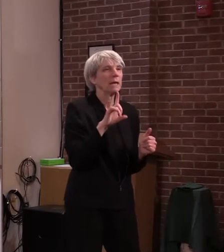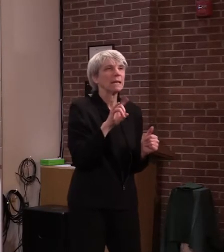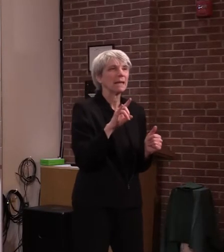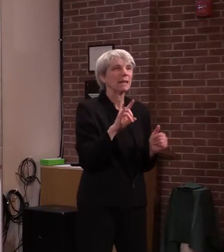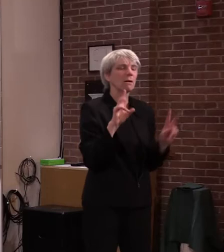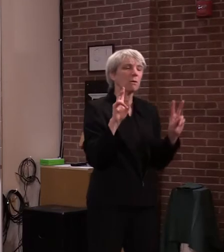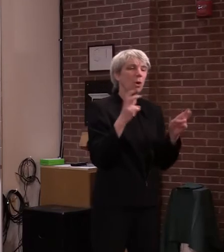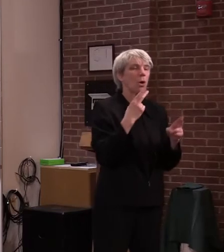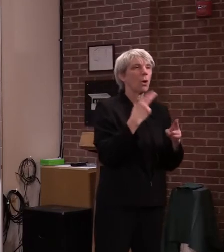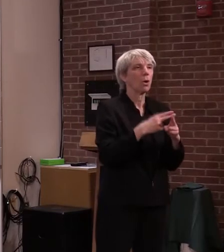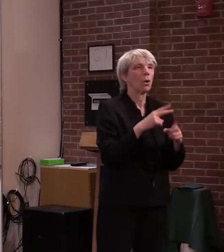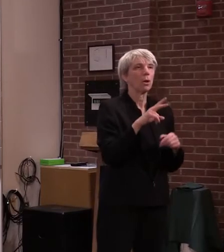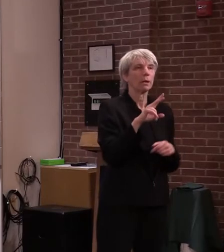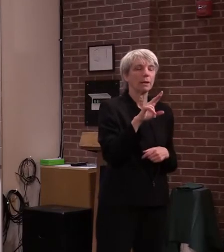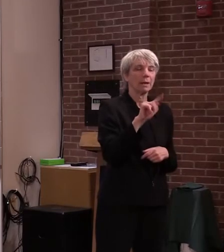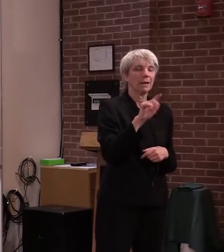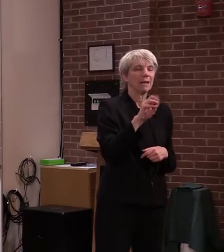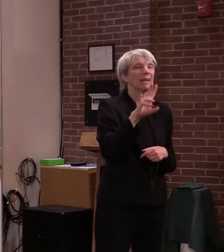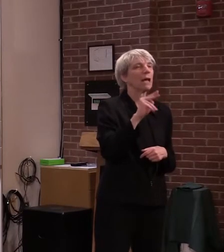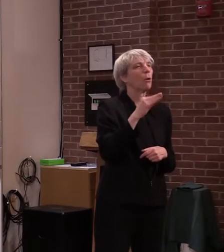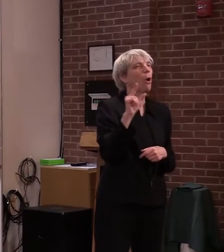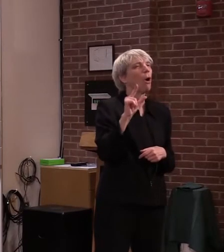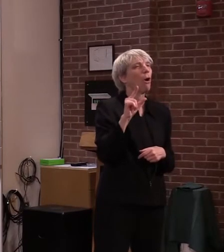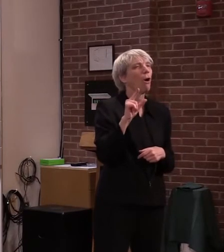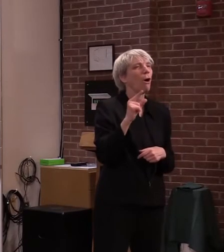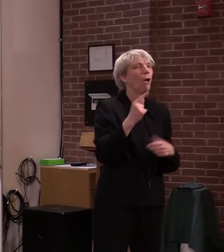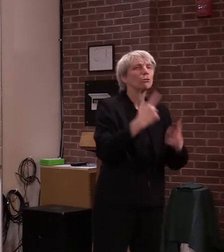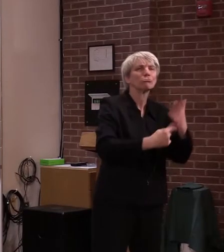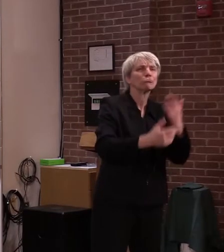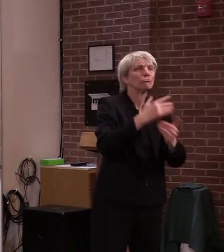with families, and they're all recorded and on our website at